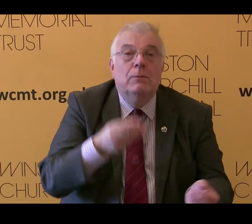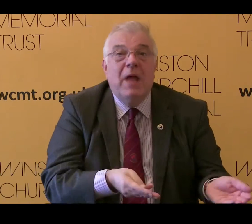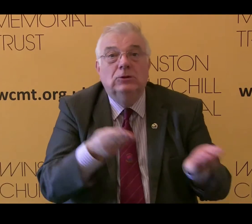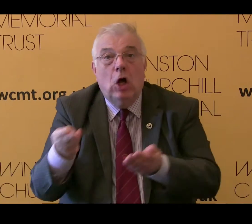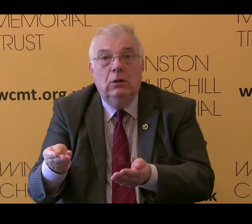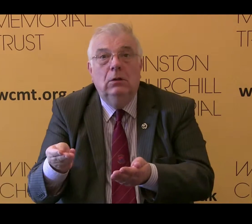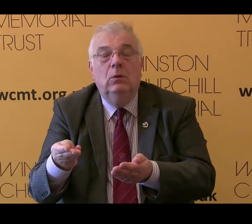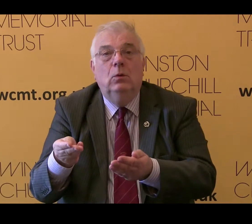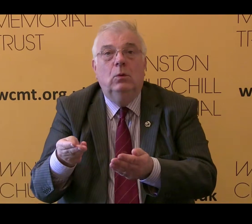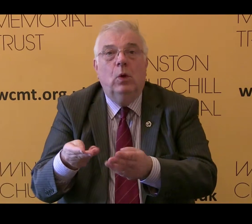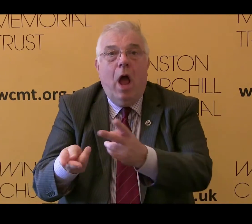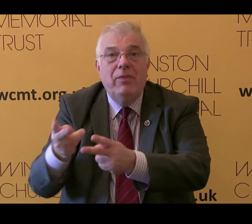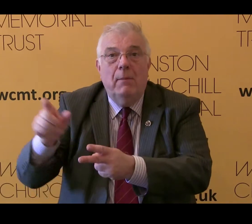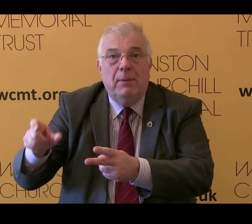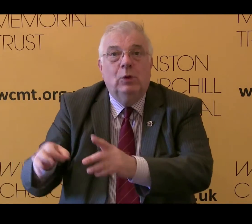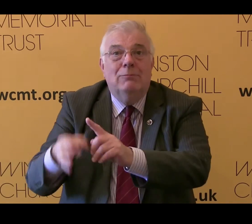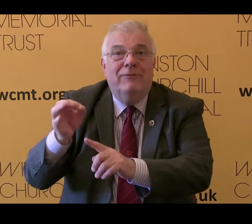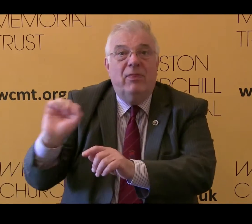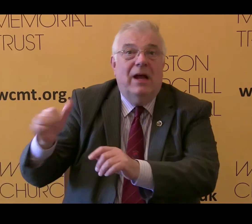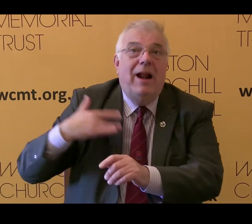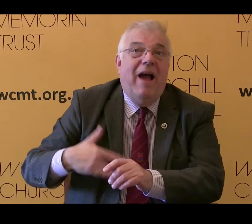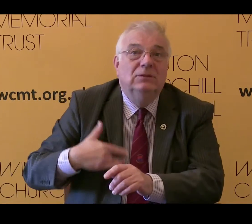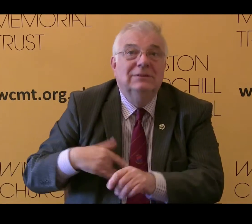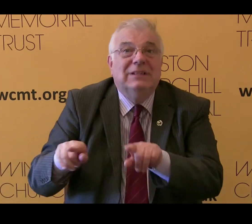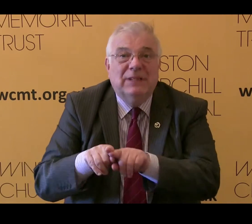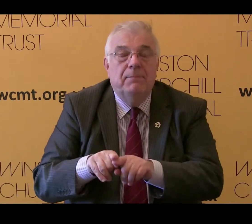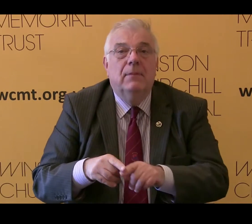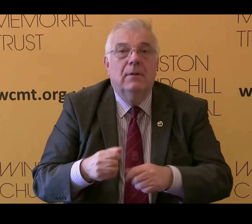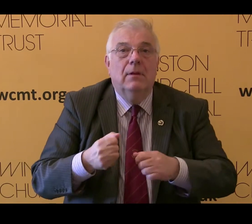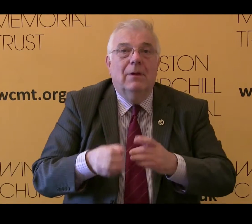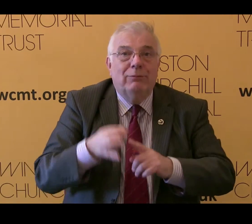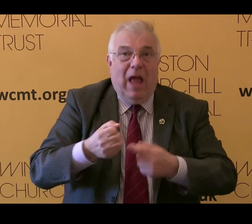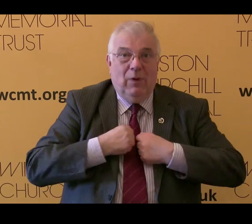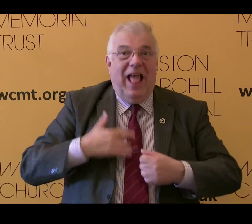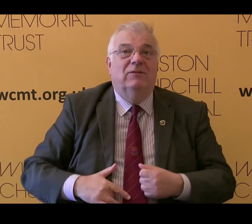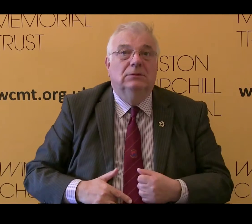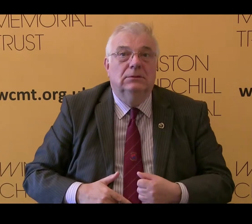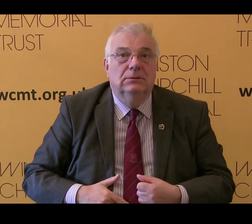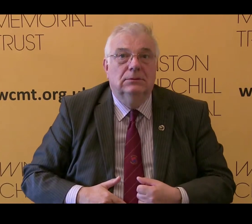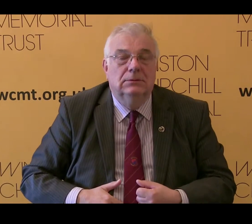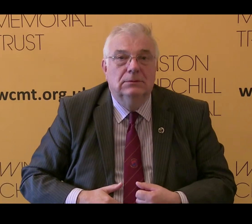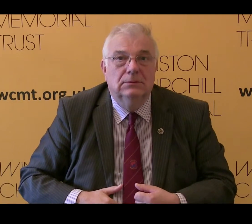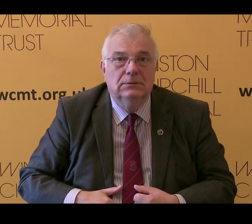to help improve their lives, which in turn improves your life. And I think without